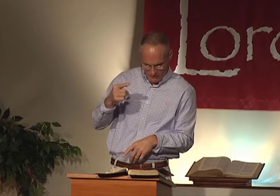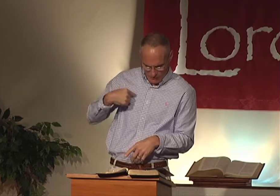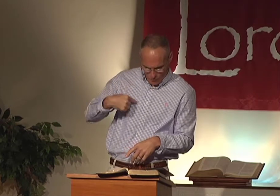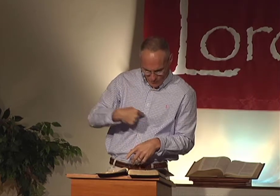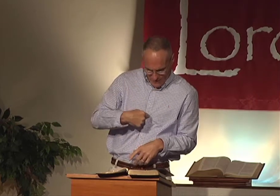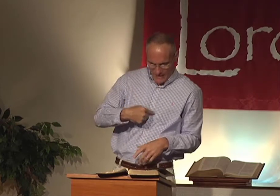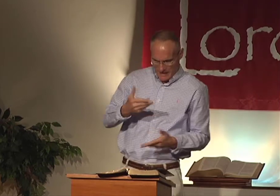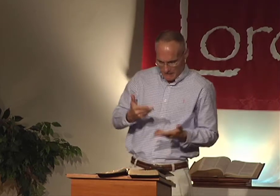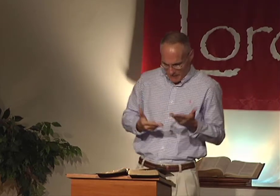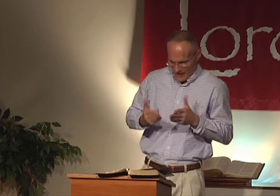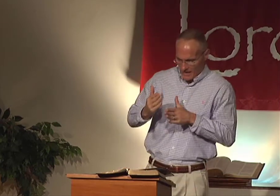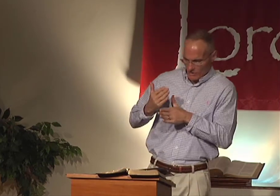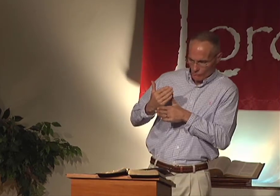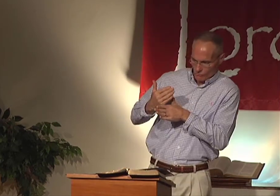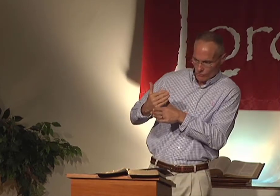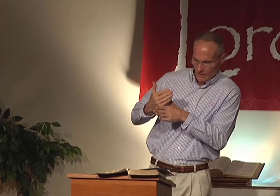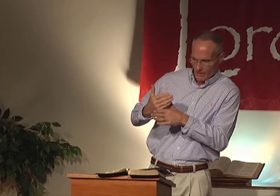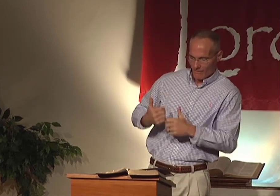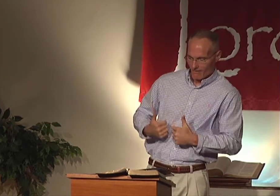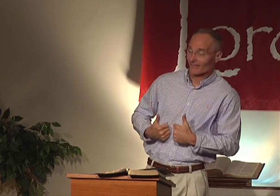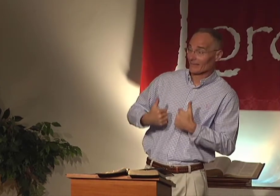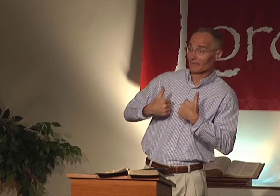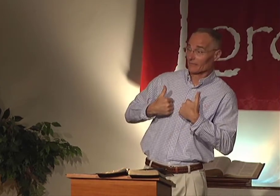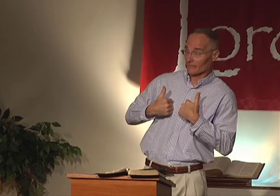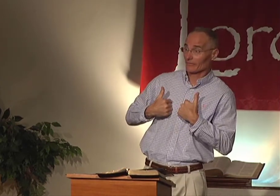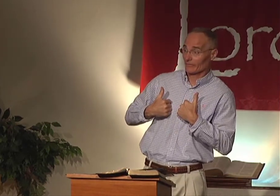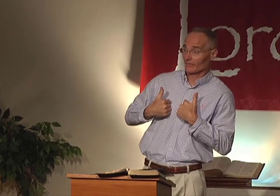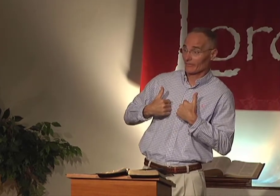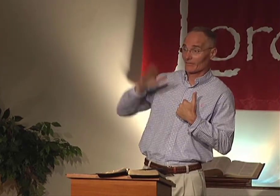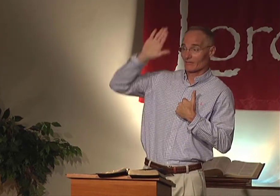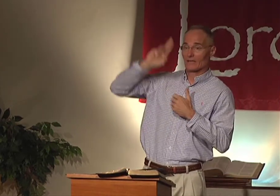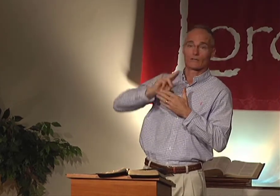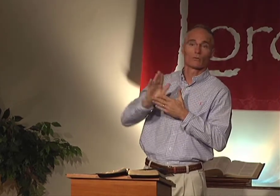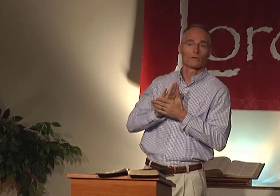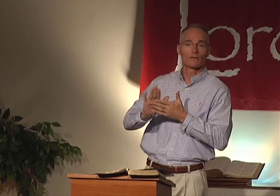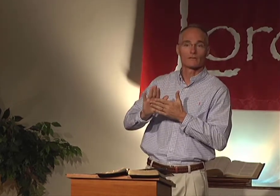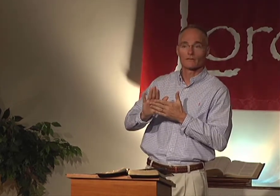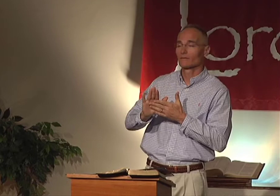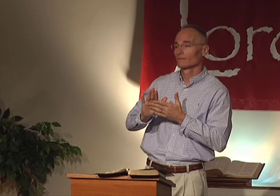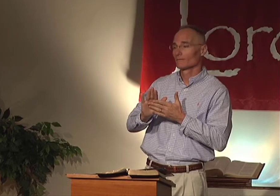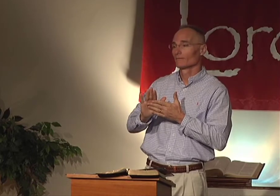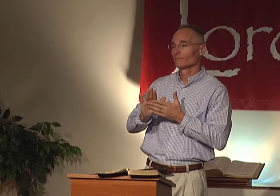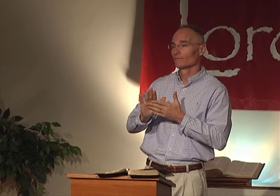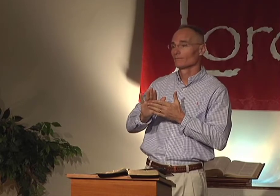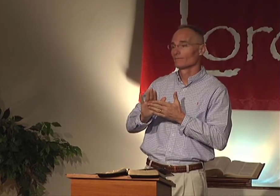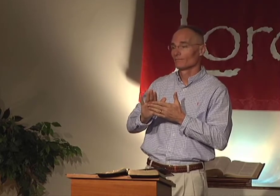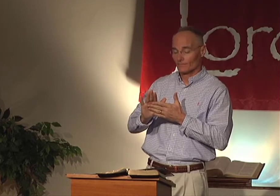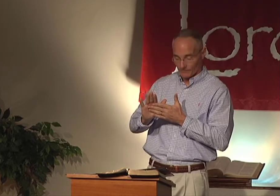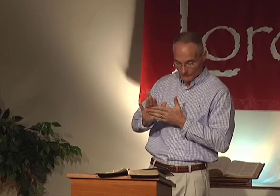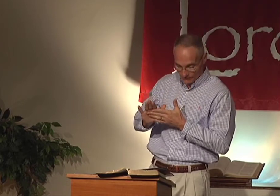What's good there? That we may share our lives in his holiness.